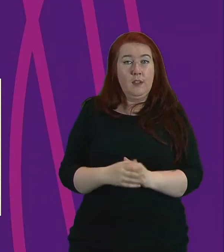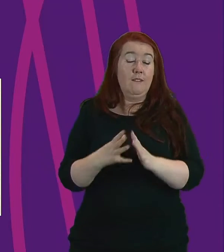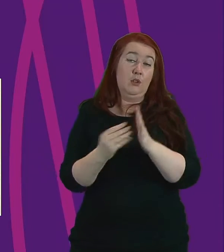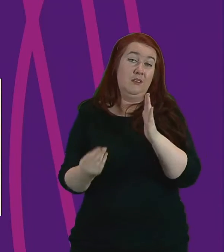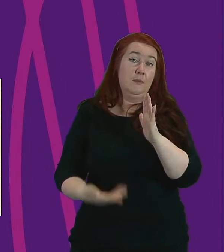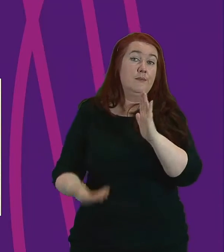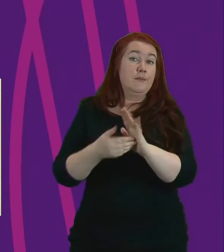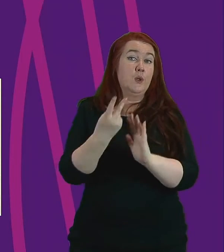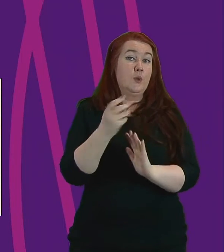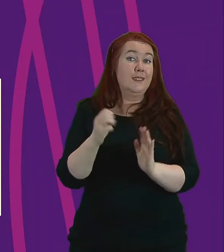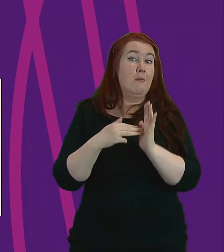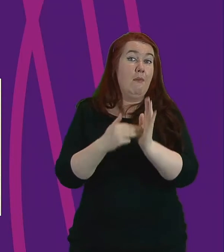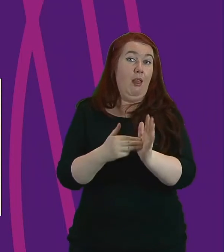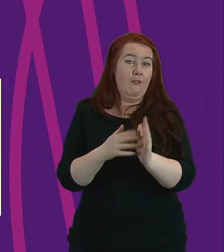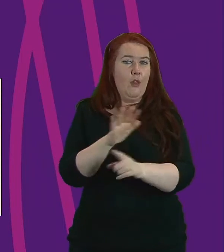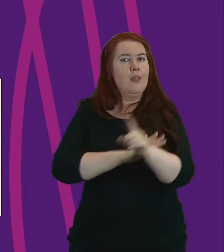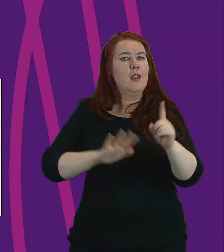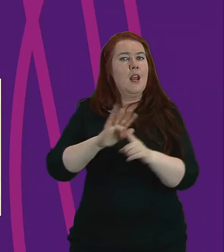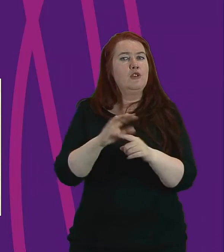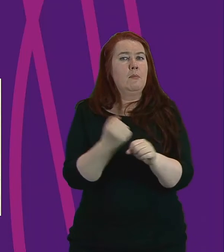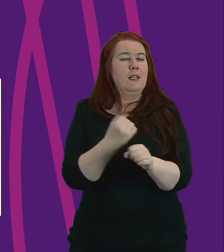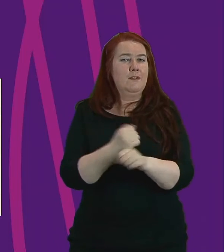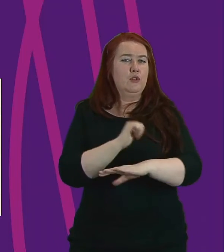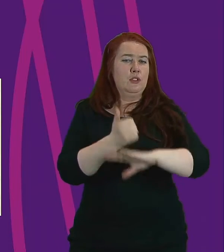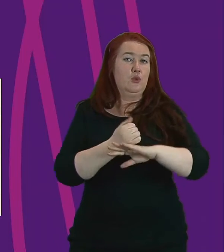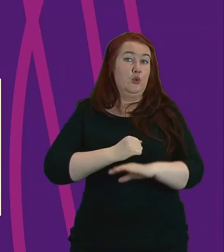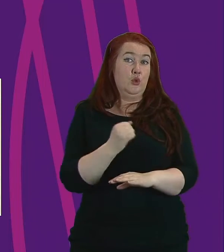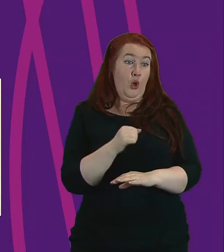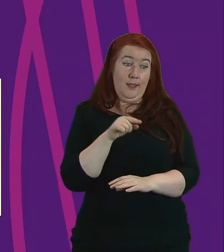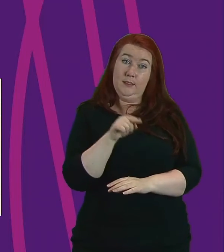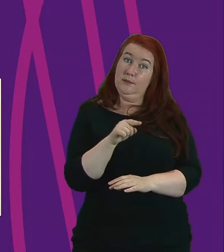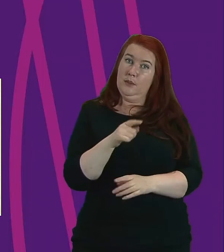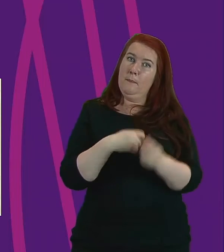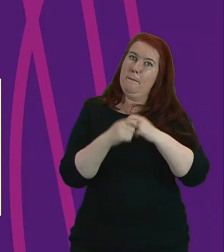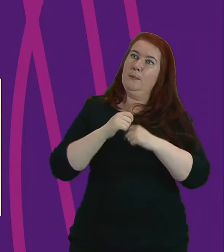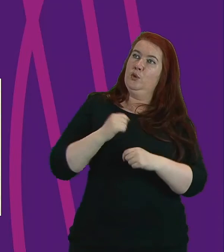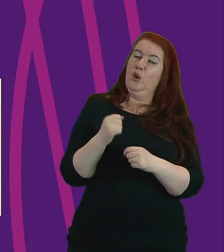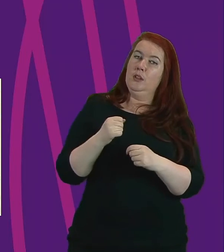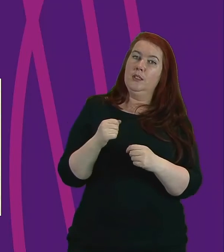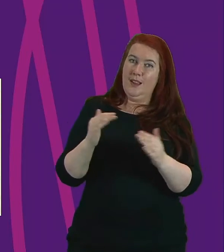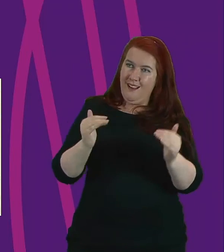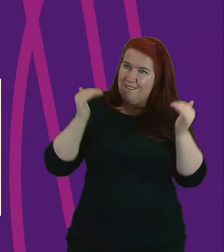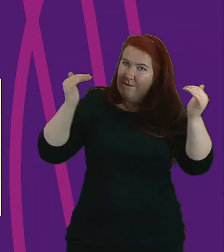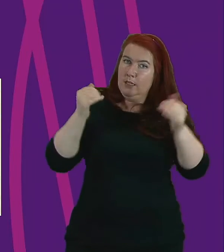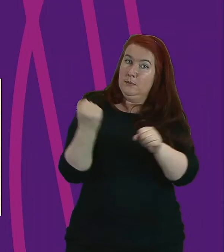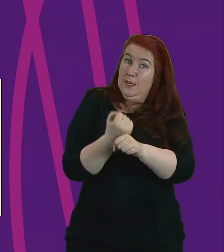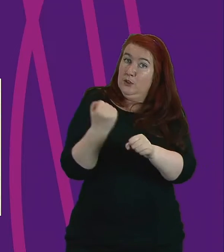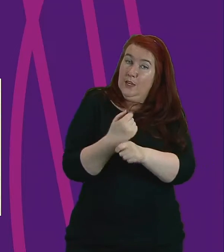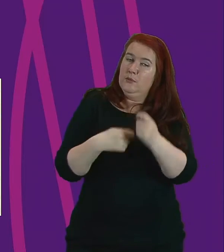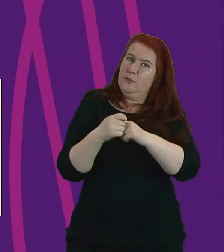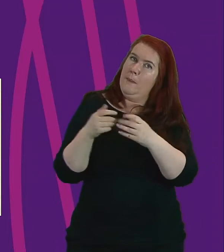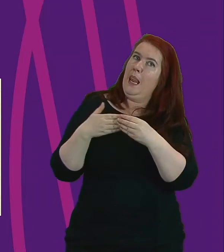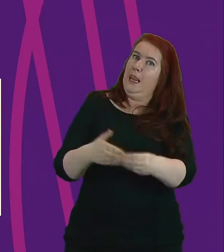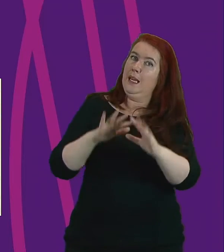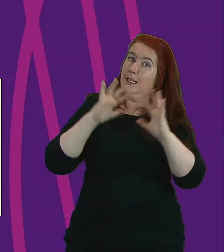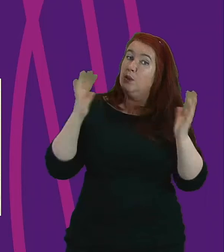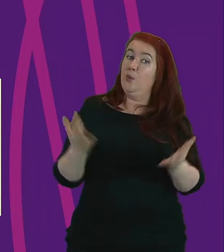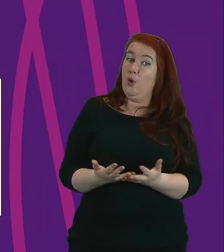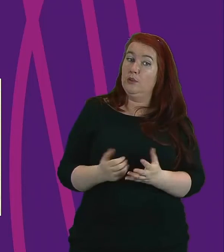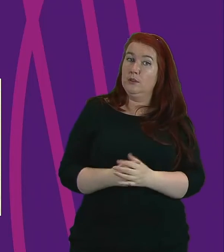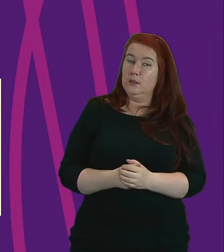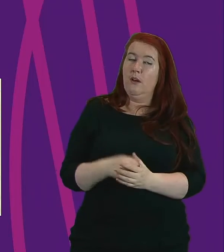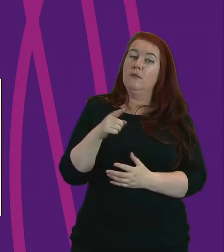million for the National Manufacturing Institute Scotland, which aims to make us a world leader in advanced manufacturing, and £15.8 million of investment via the